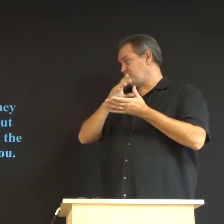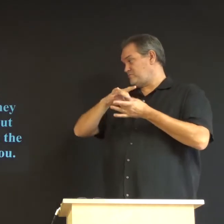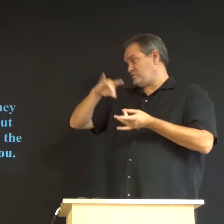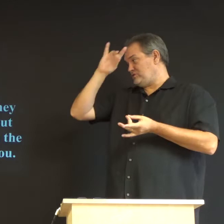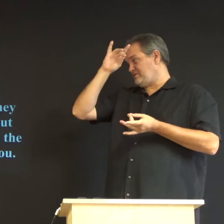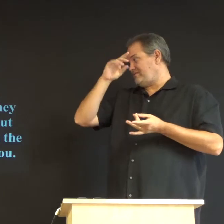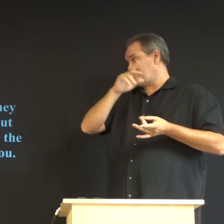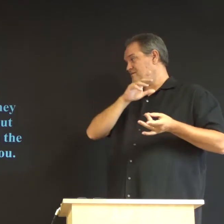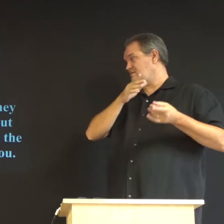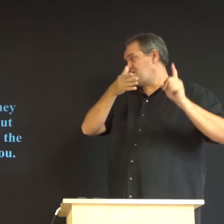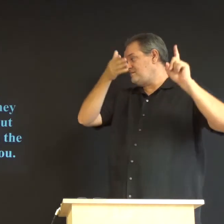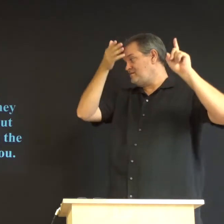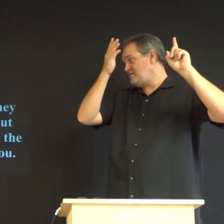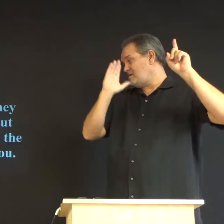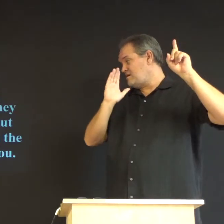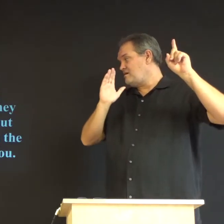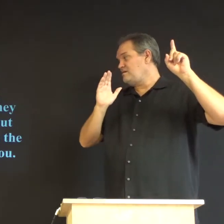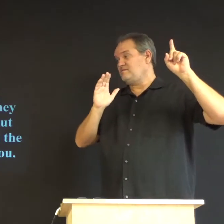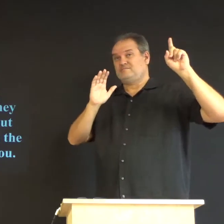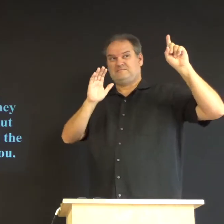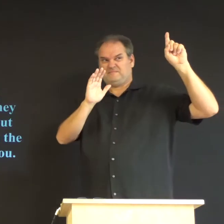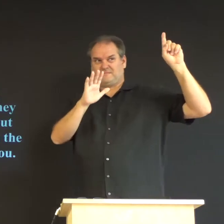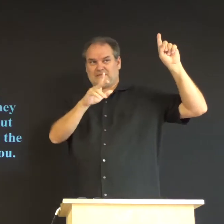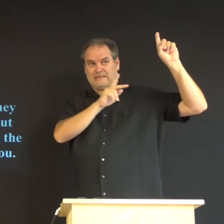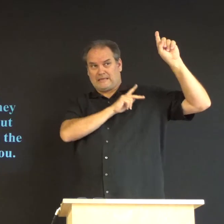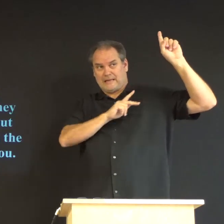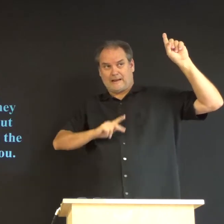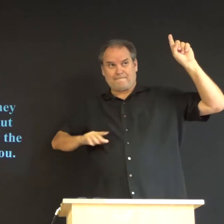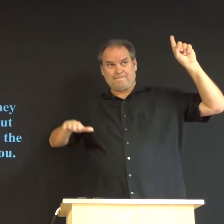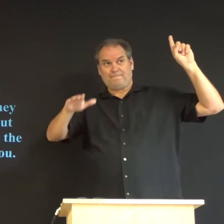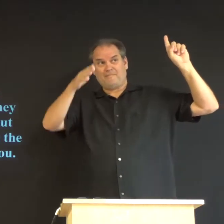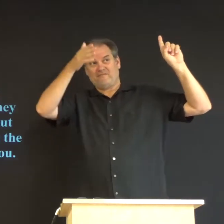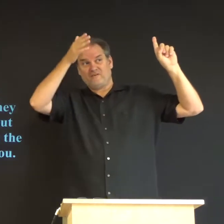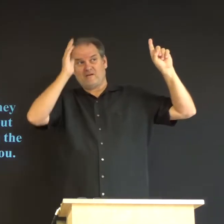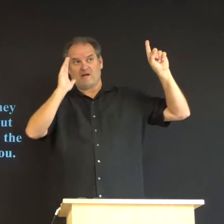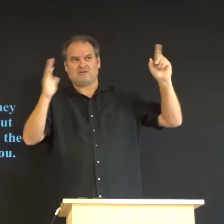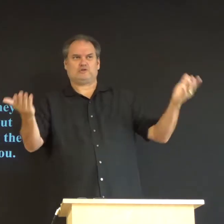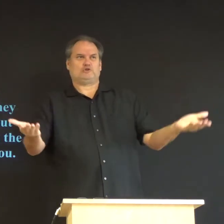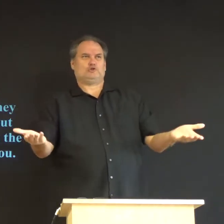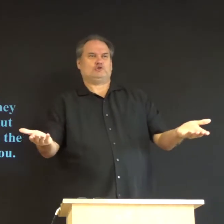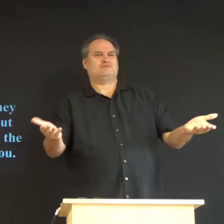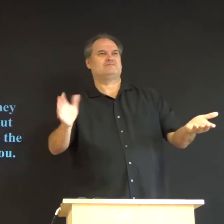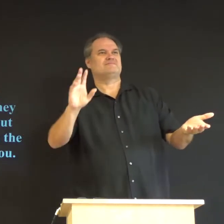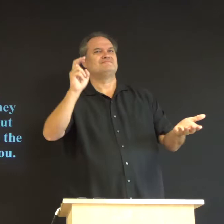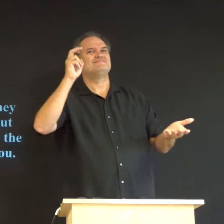I drive out demons by the Spirit of God, then the kingdom of God has come among you.